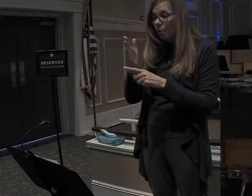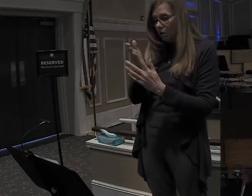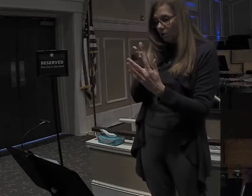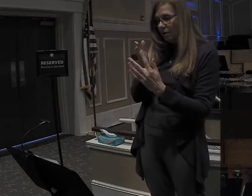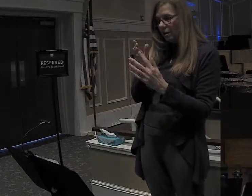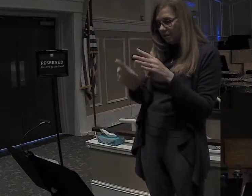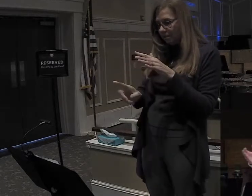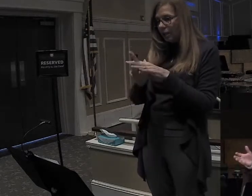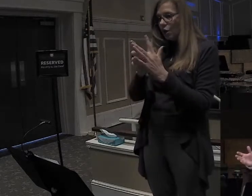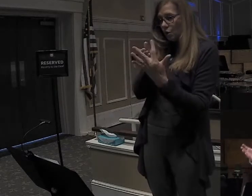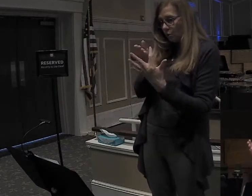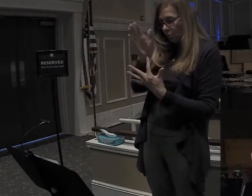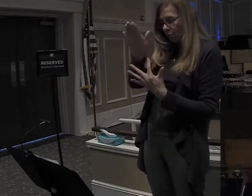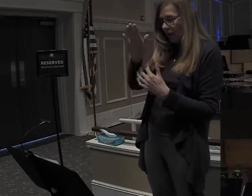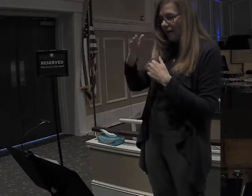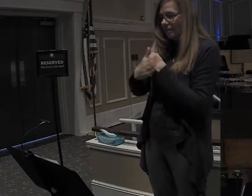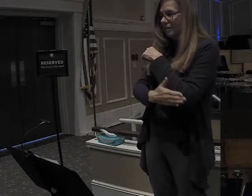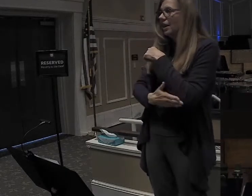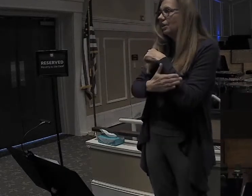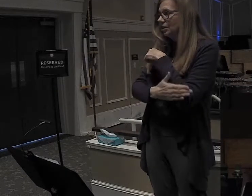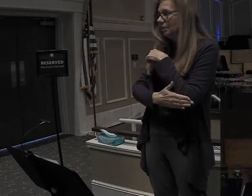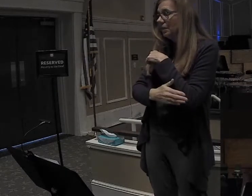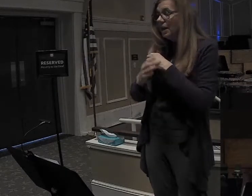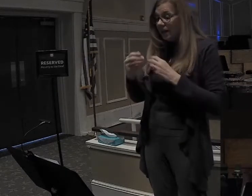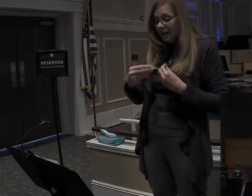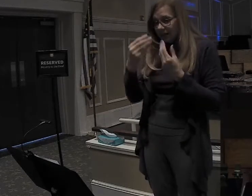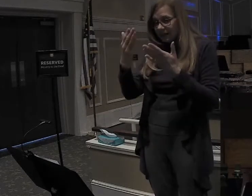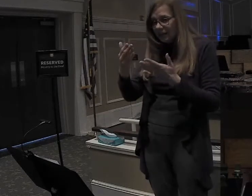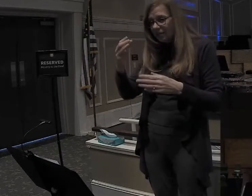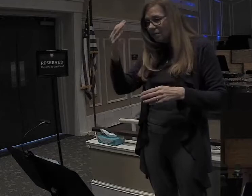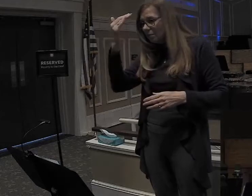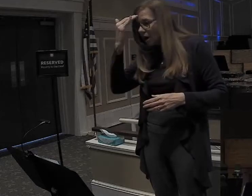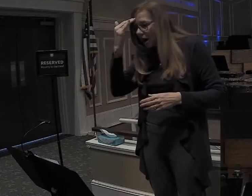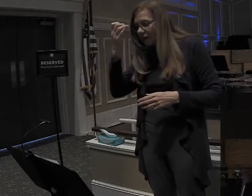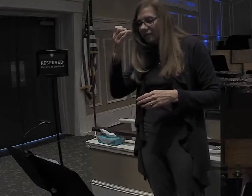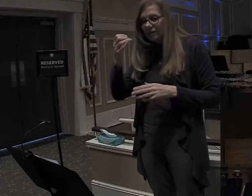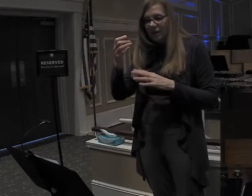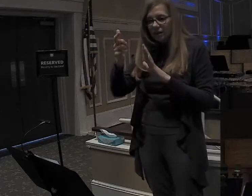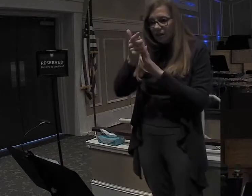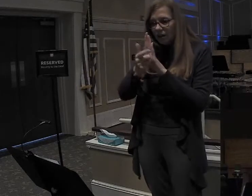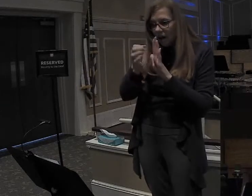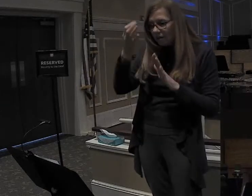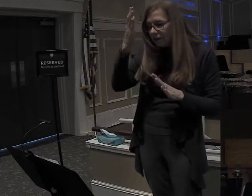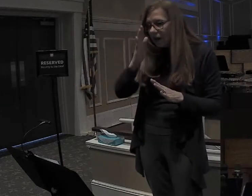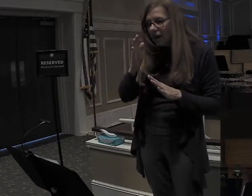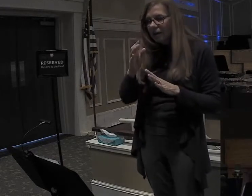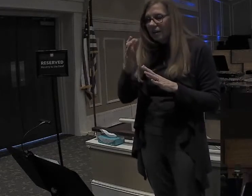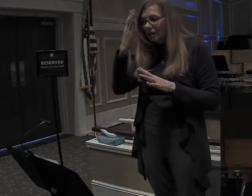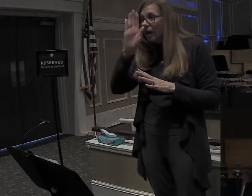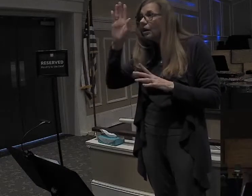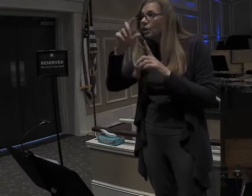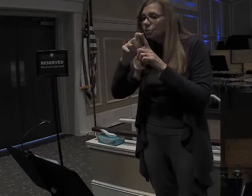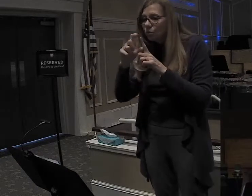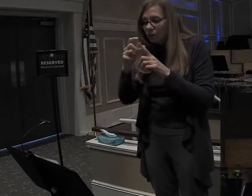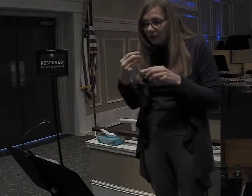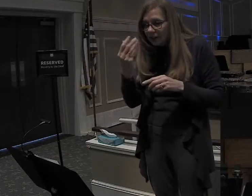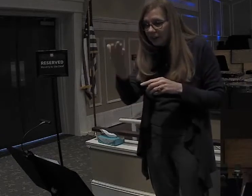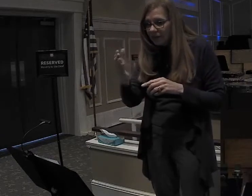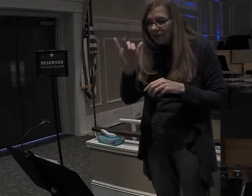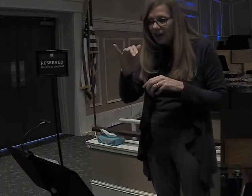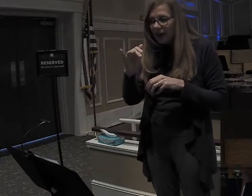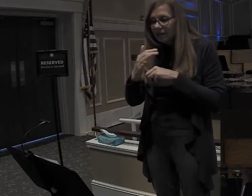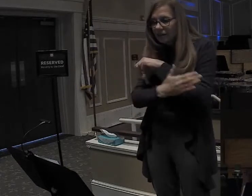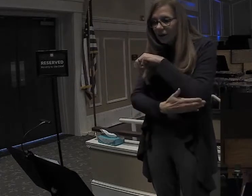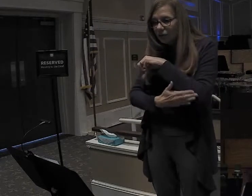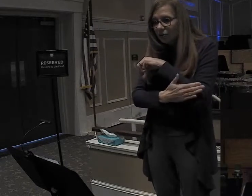nation. And he gives this nation a knowledge of himself. He gives them the law of God, the word of God. And as this nation clings